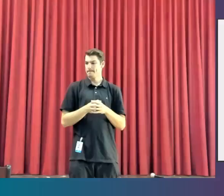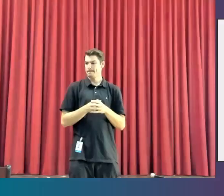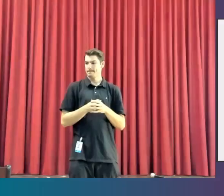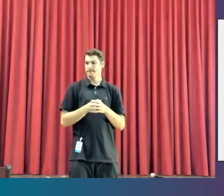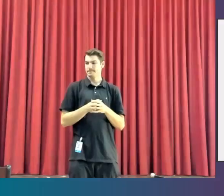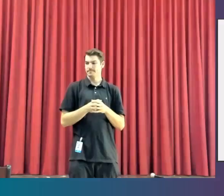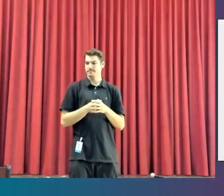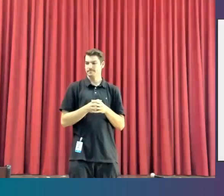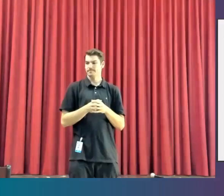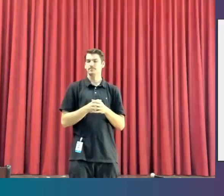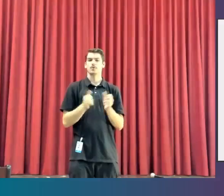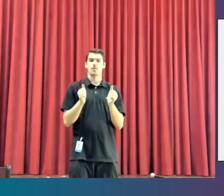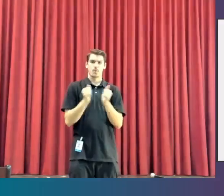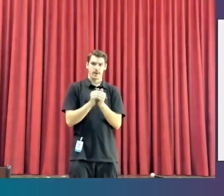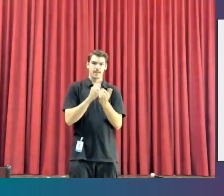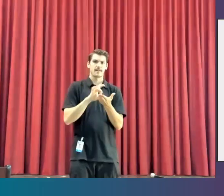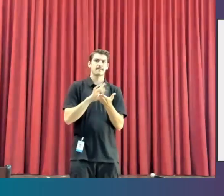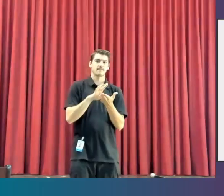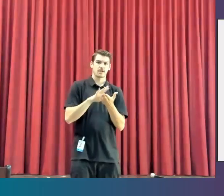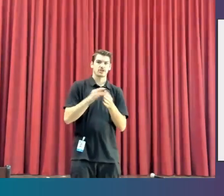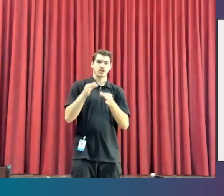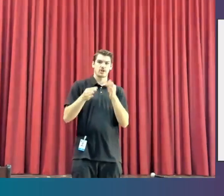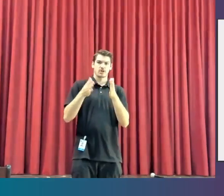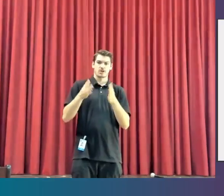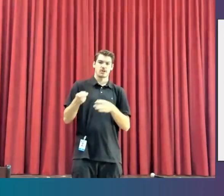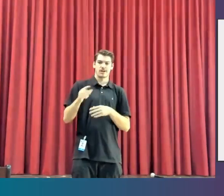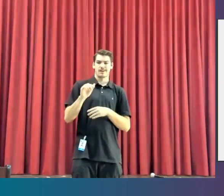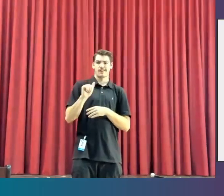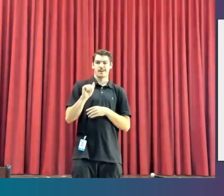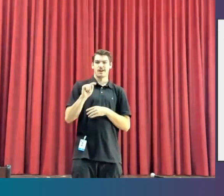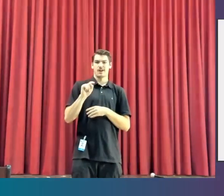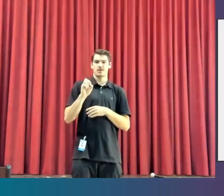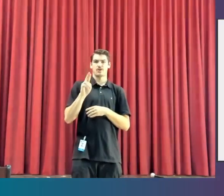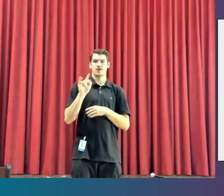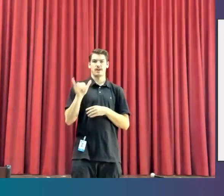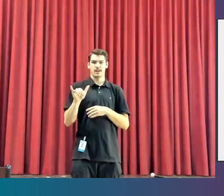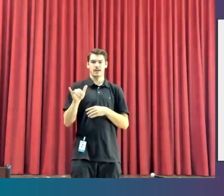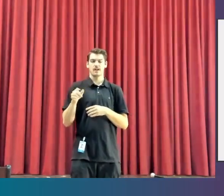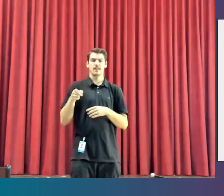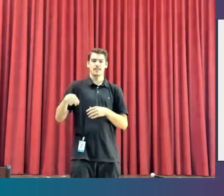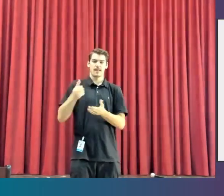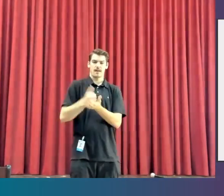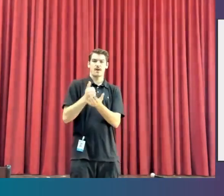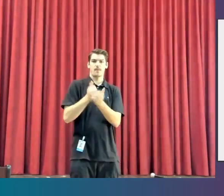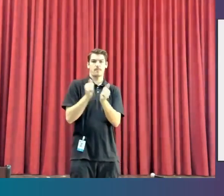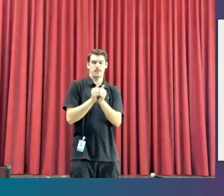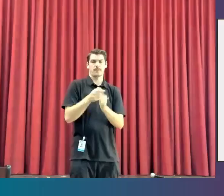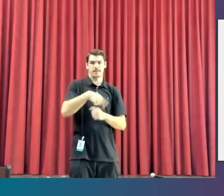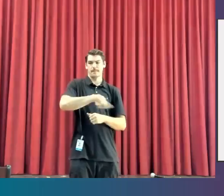with eviction attorneys who essentially are helping out with some of these cases.